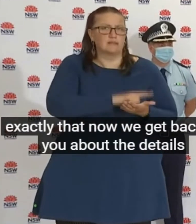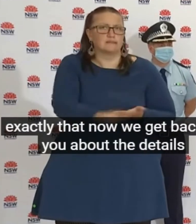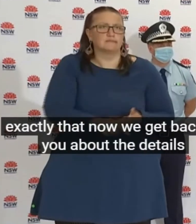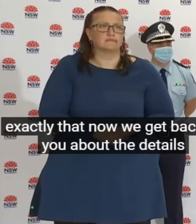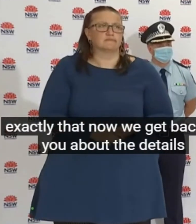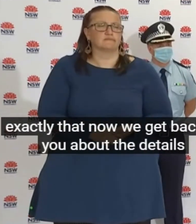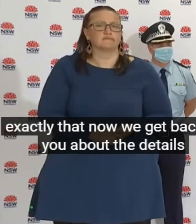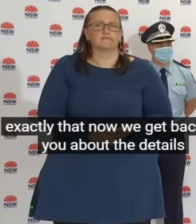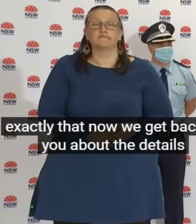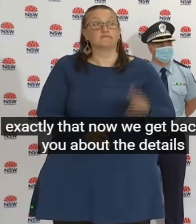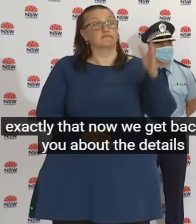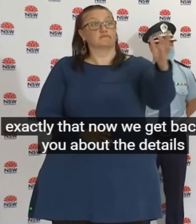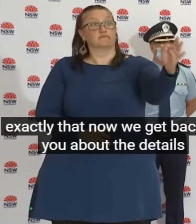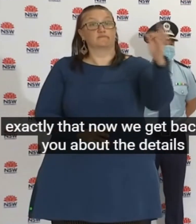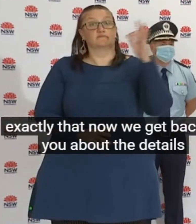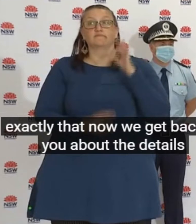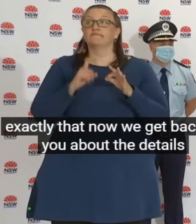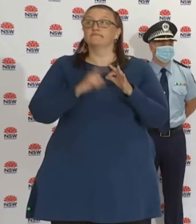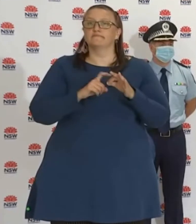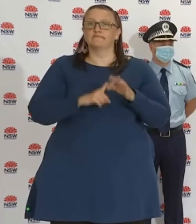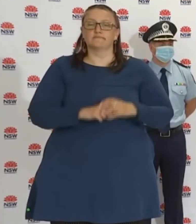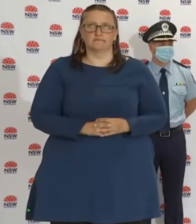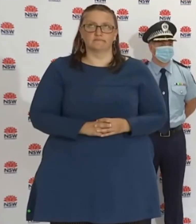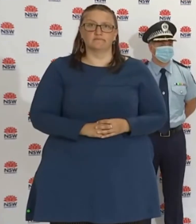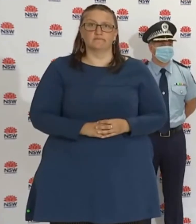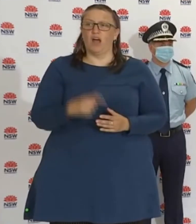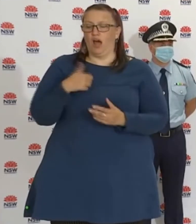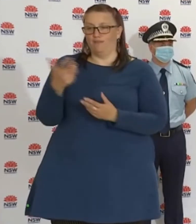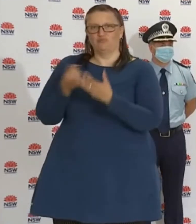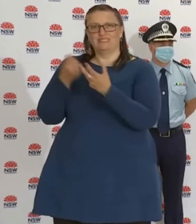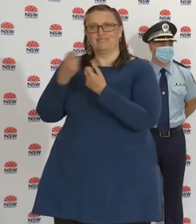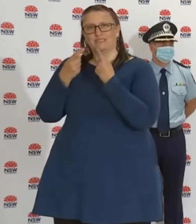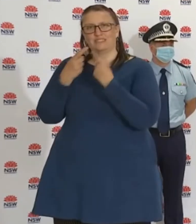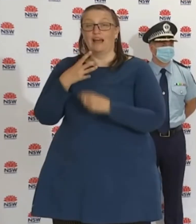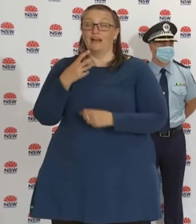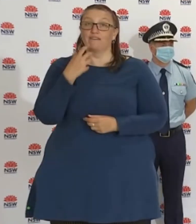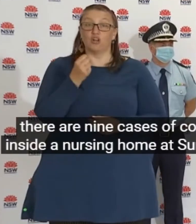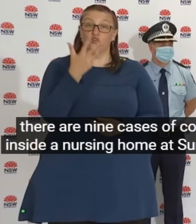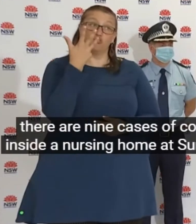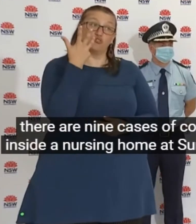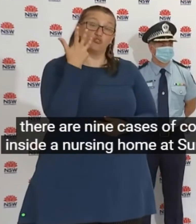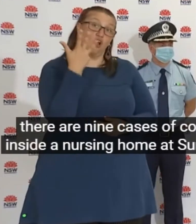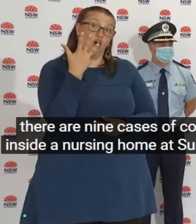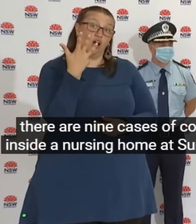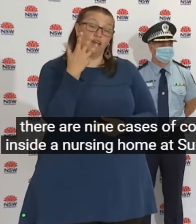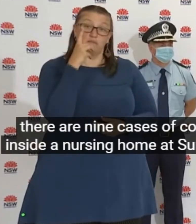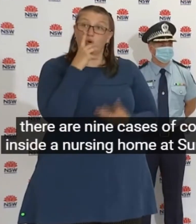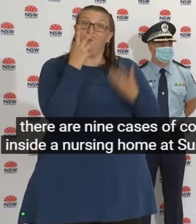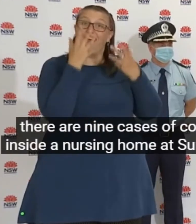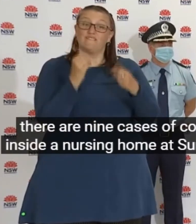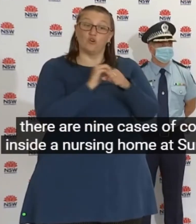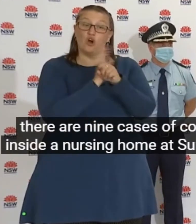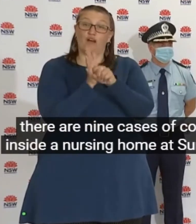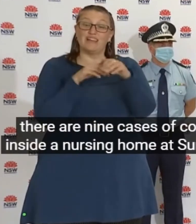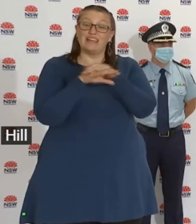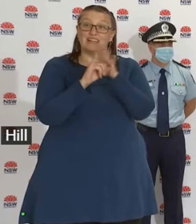for us reports that I've received that there are 9 cases of COVID inside a nursing home at Summer Hill? And if